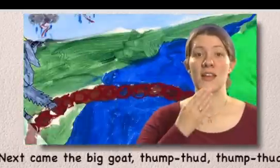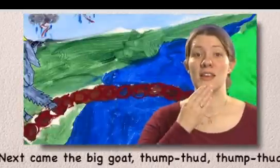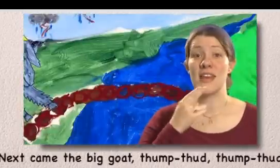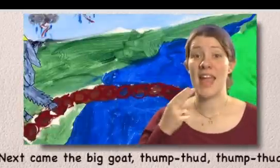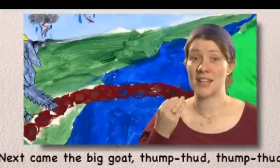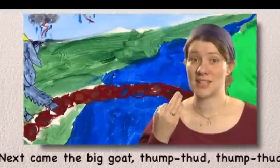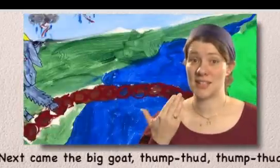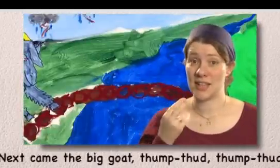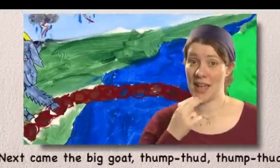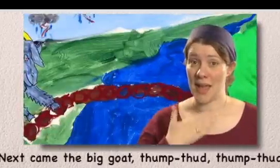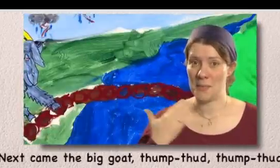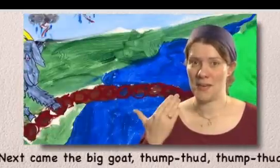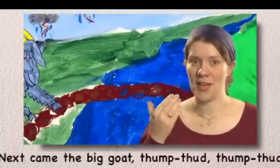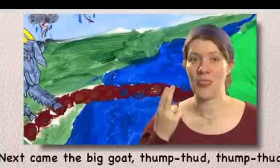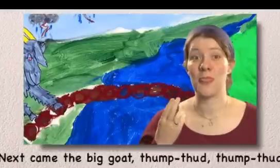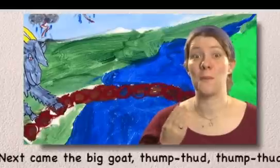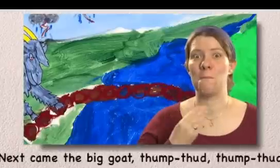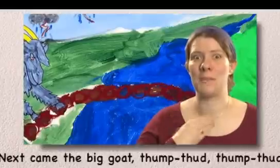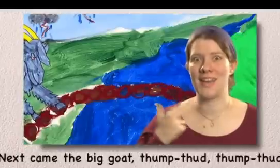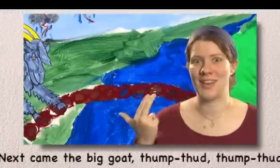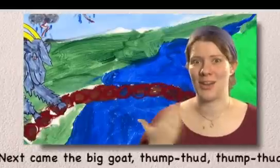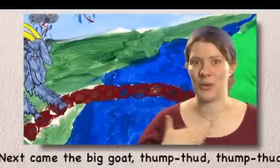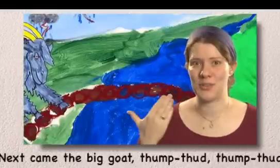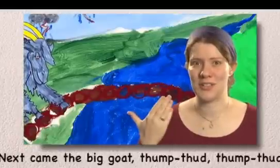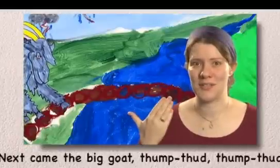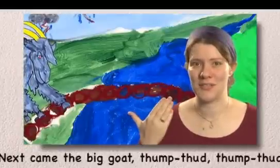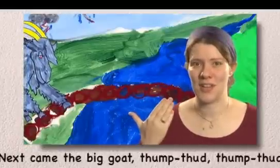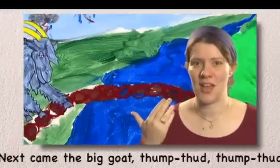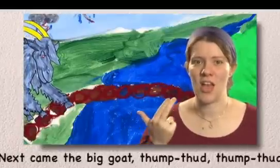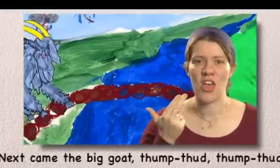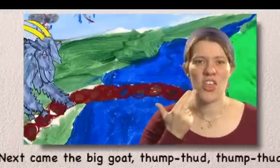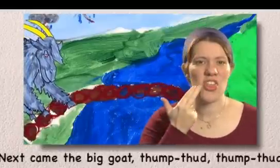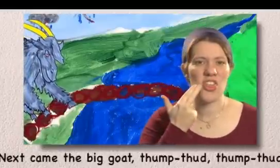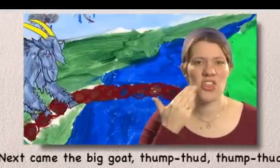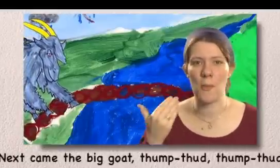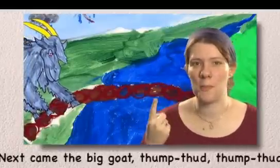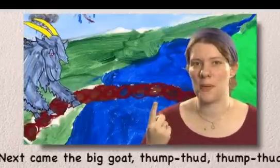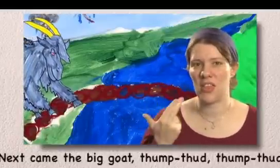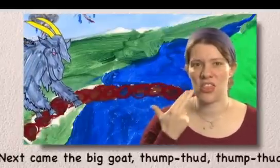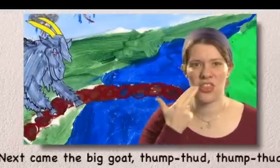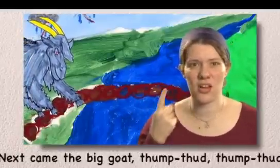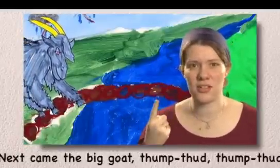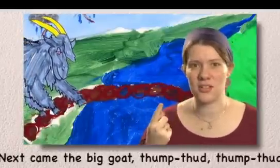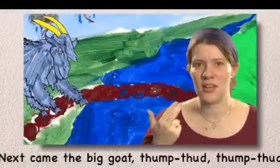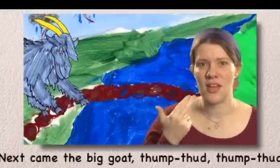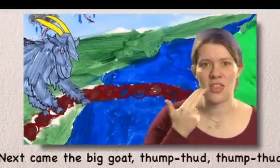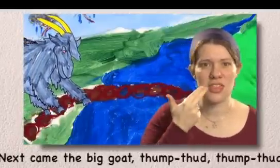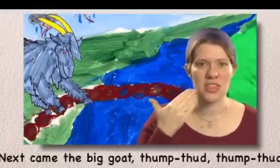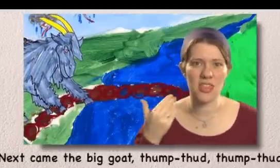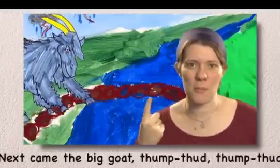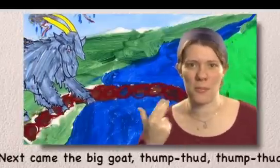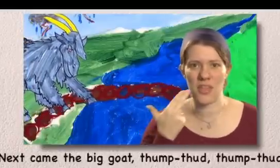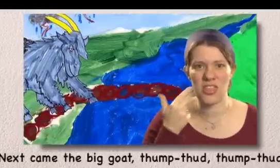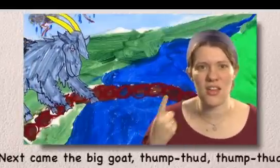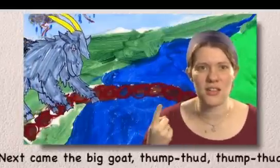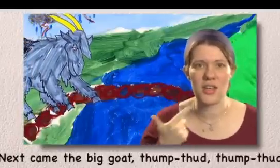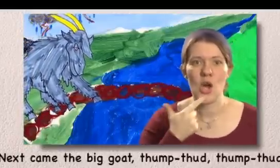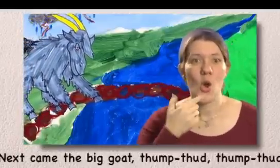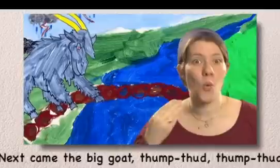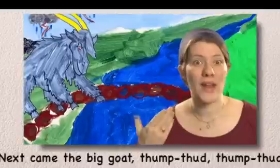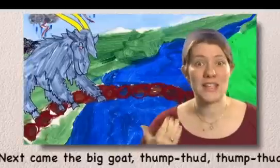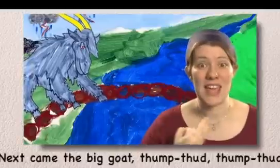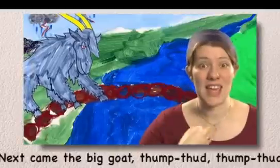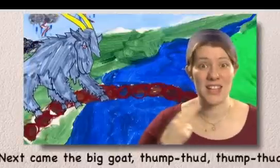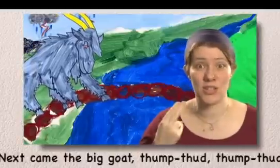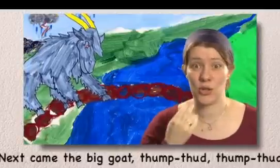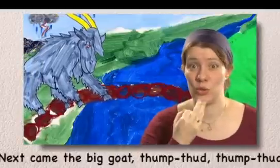Next came the big goat, thump-thud, thump-thud,